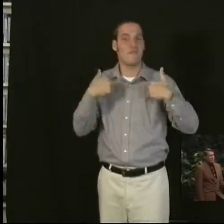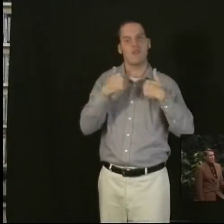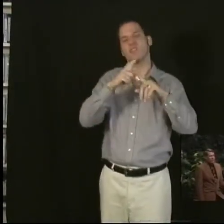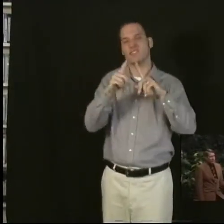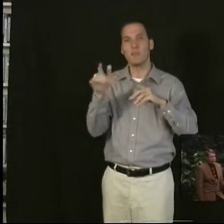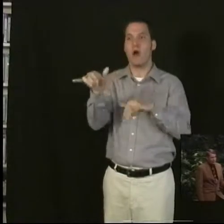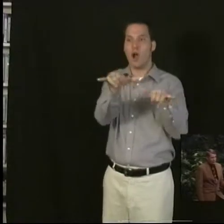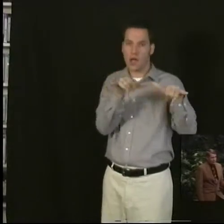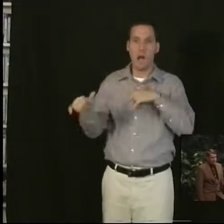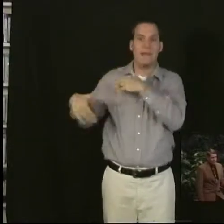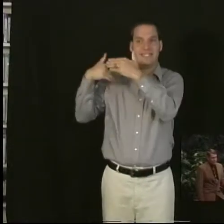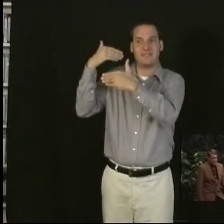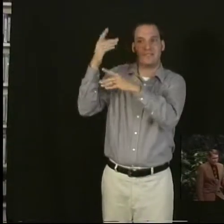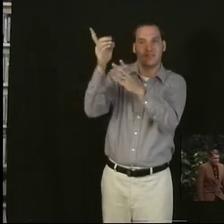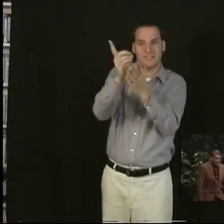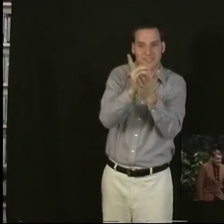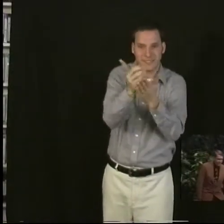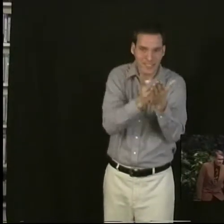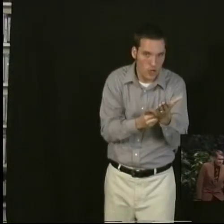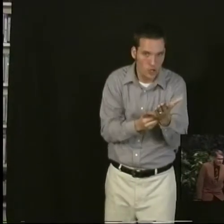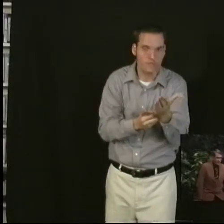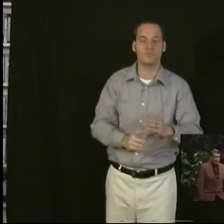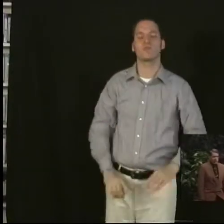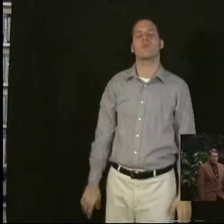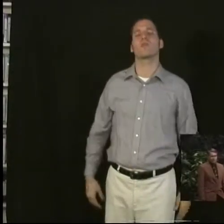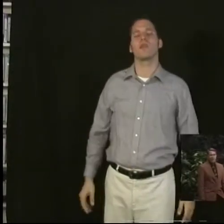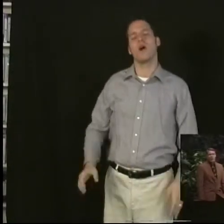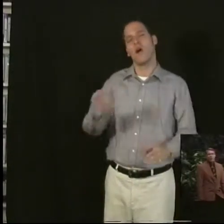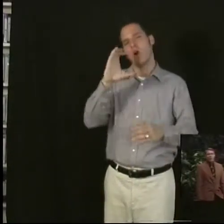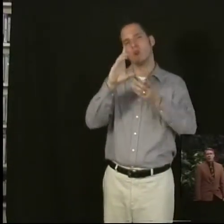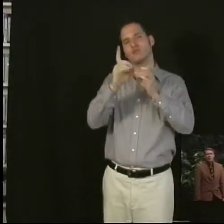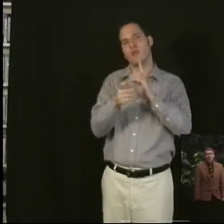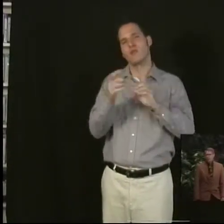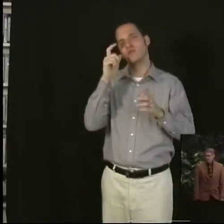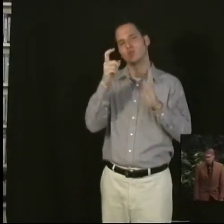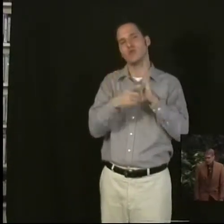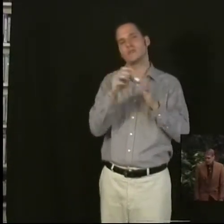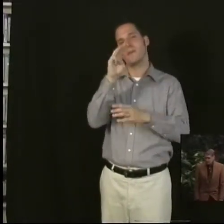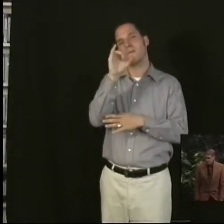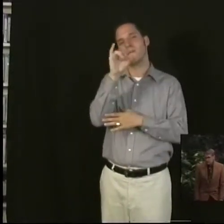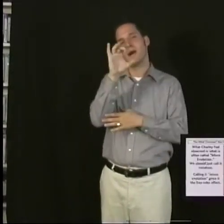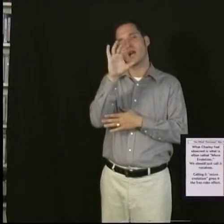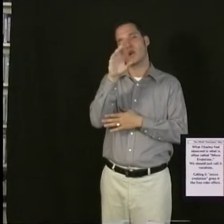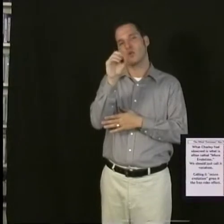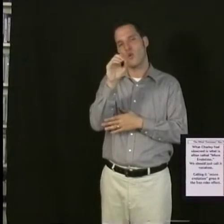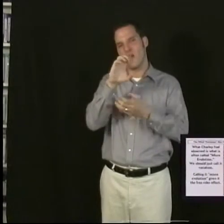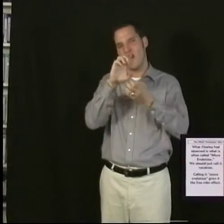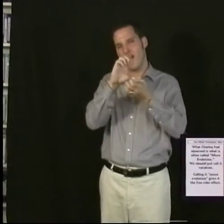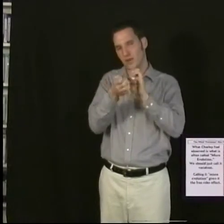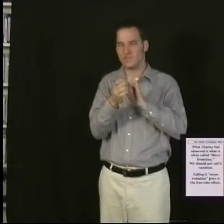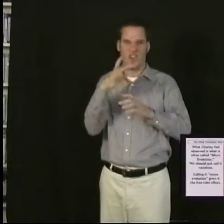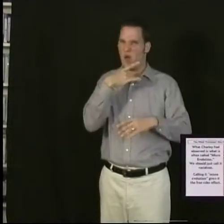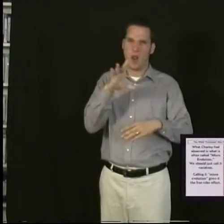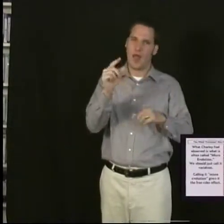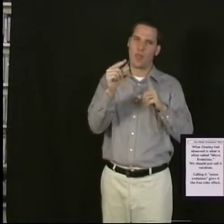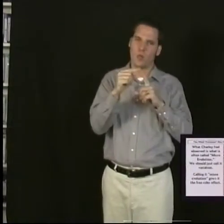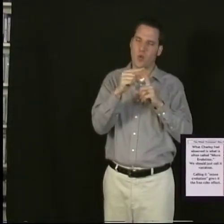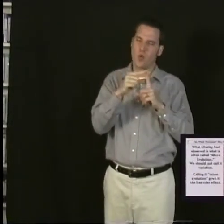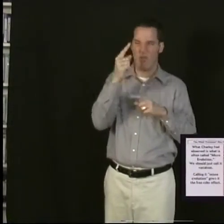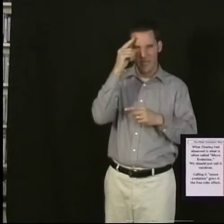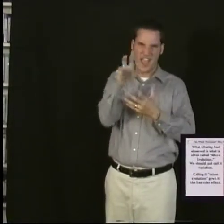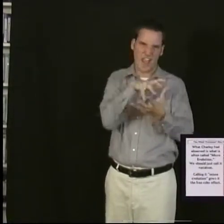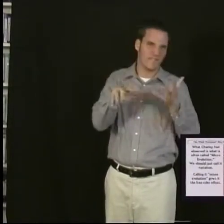common designer. Charlie noticed what is sometimes called microevolution. I don't like that word. I think it confuses kids.